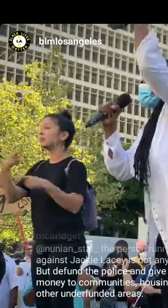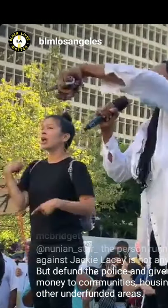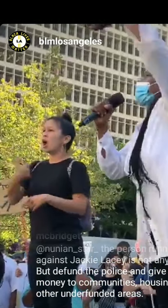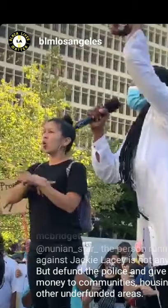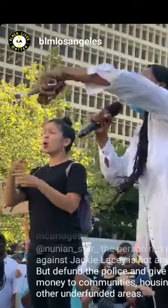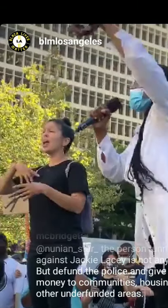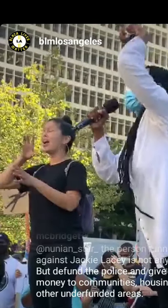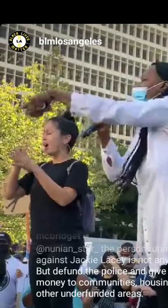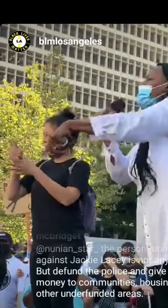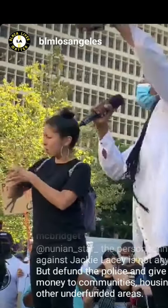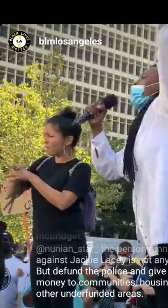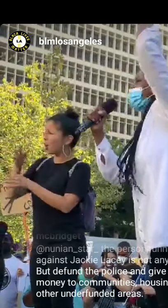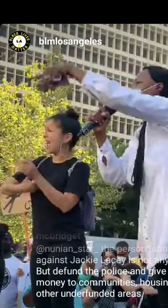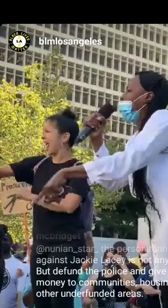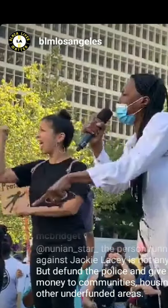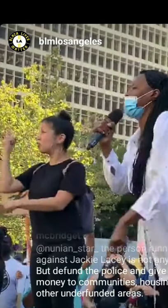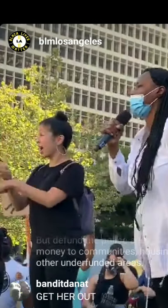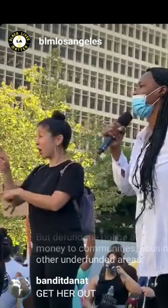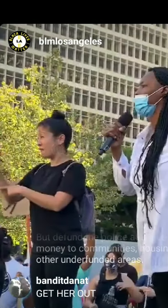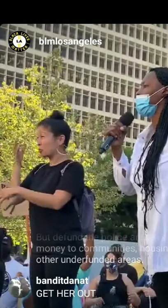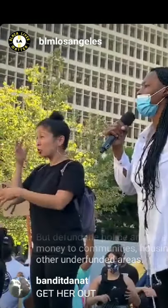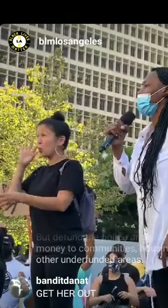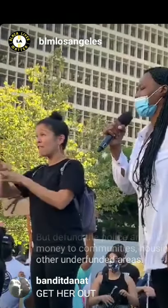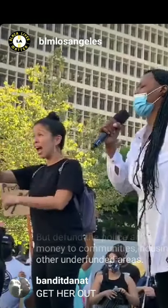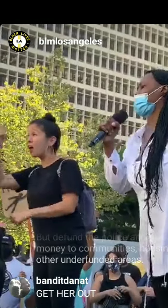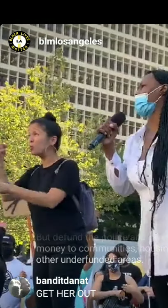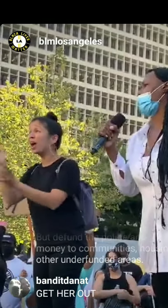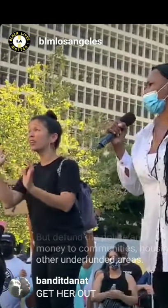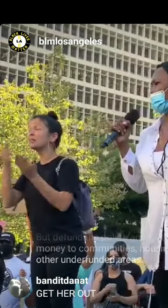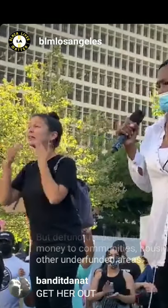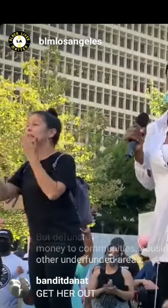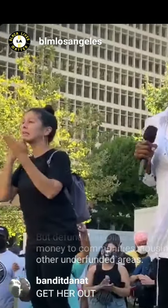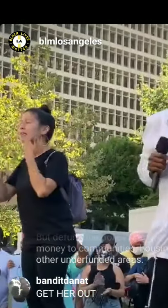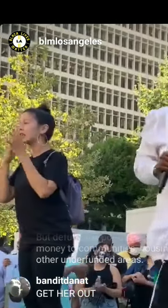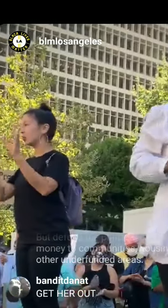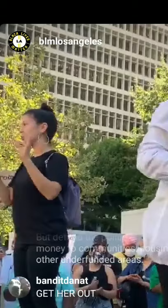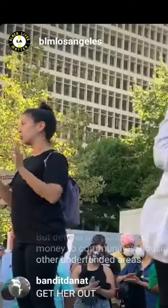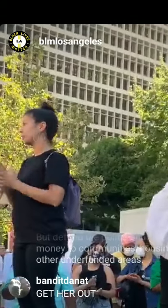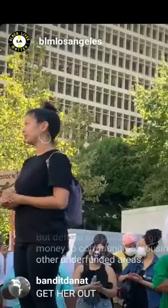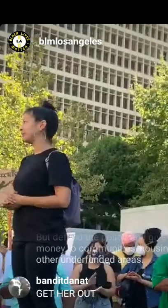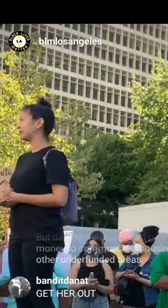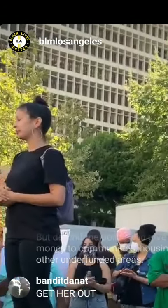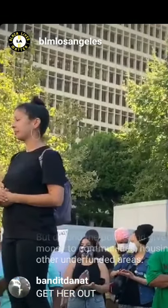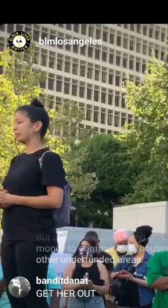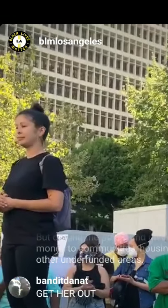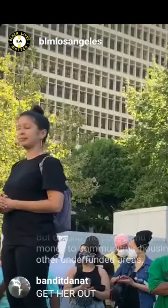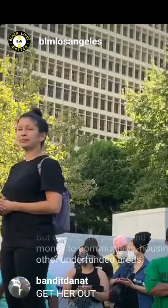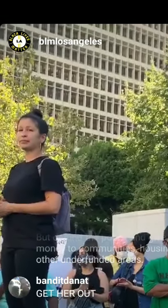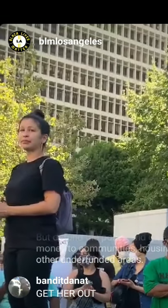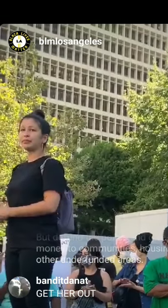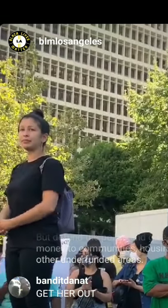We're going to the polls and get out of here in November, right? Thank you, guys. Thank you. We love